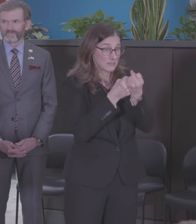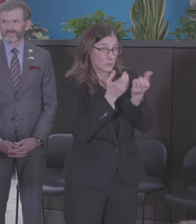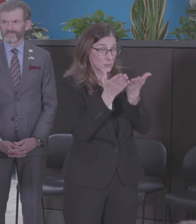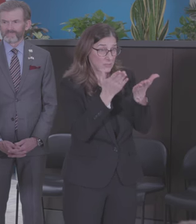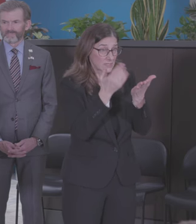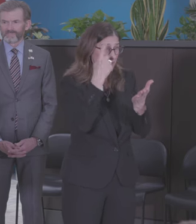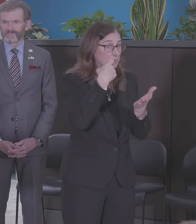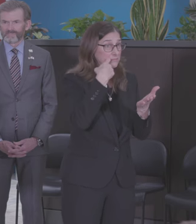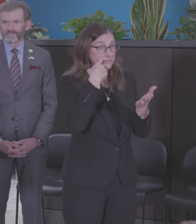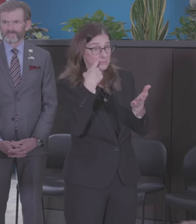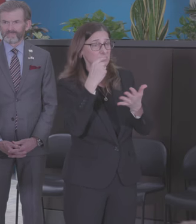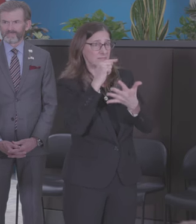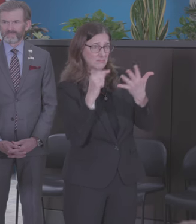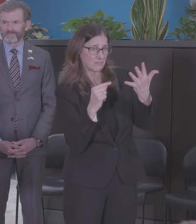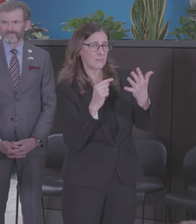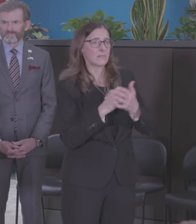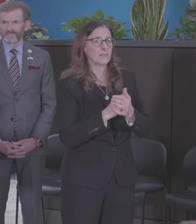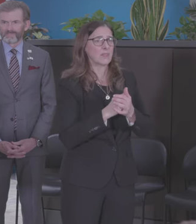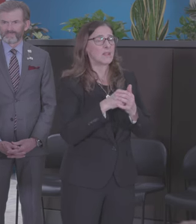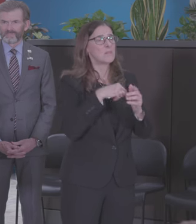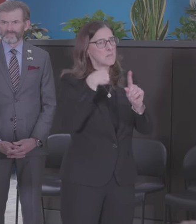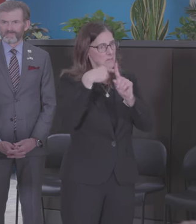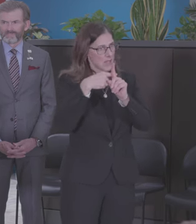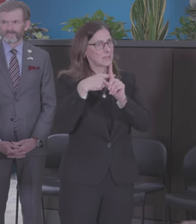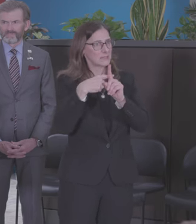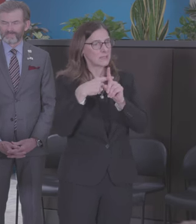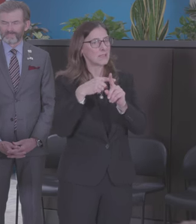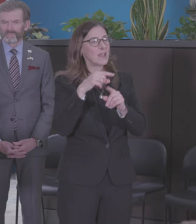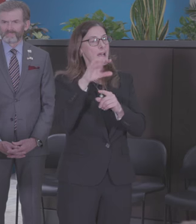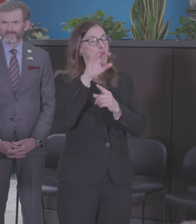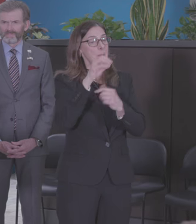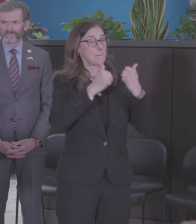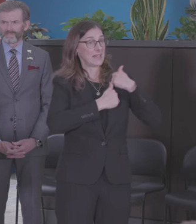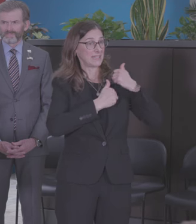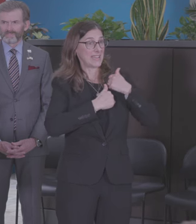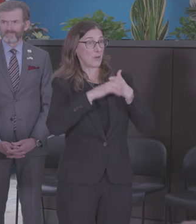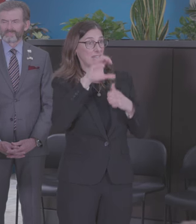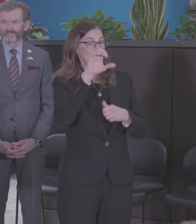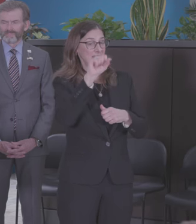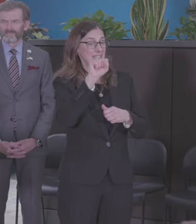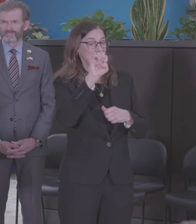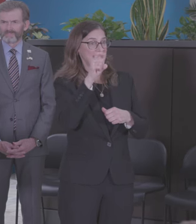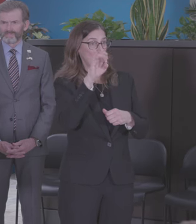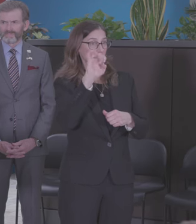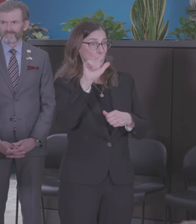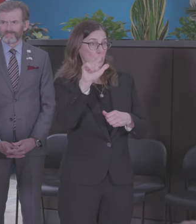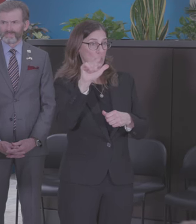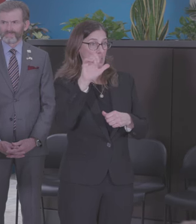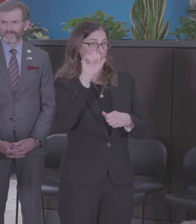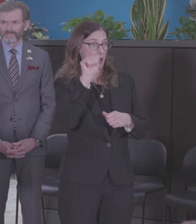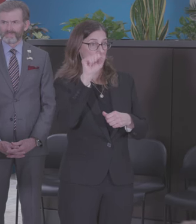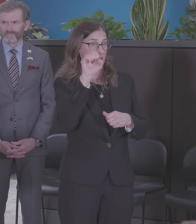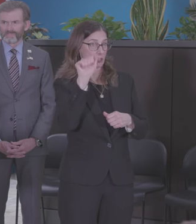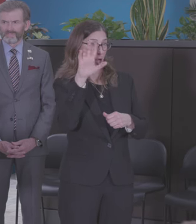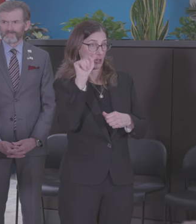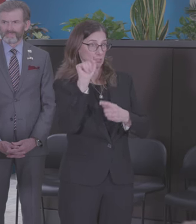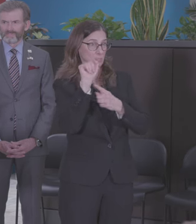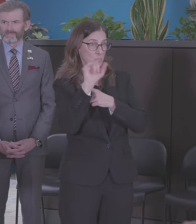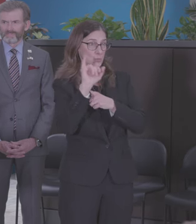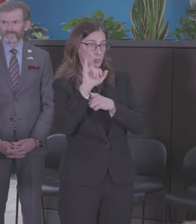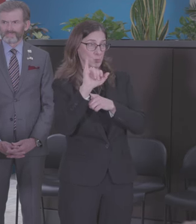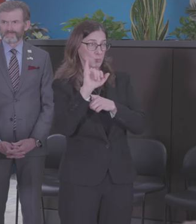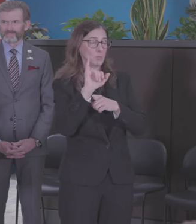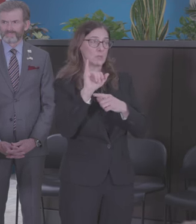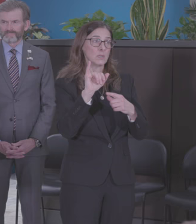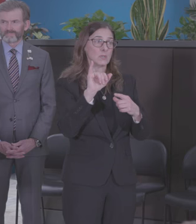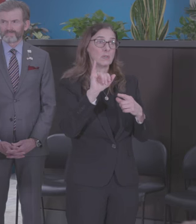here specifically when it comes to MST, military sexual assault as well. That's incredible that we name it and we acknowledge that it happens